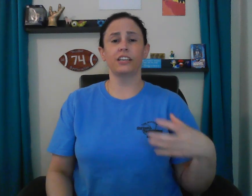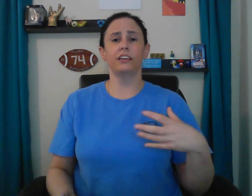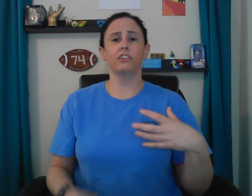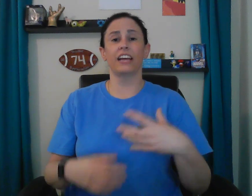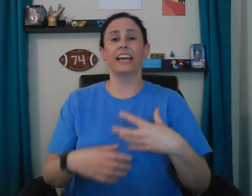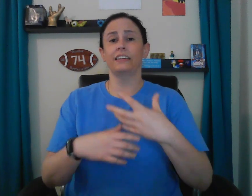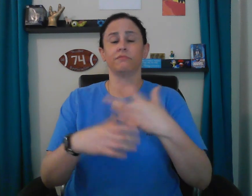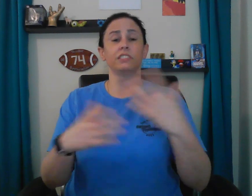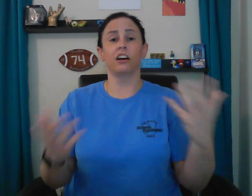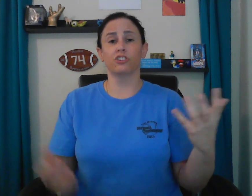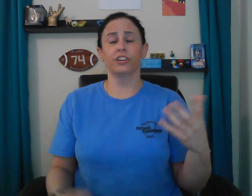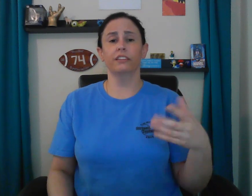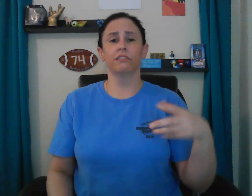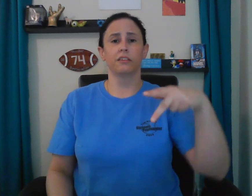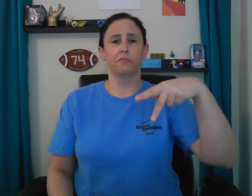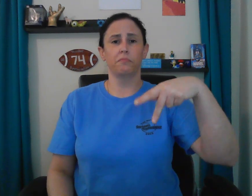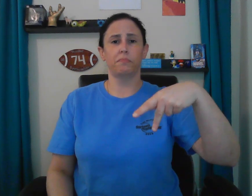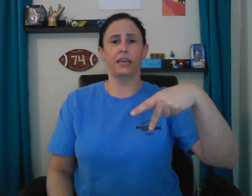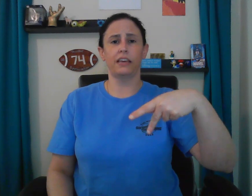PhD or any doctorate, PhD.